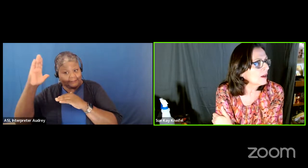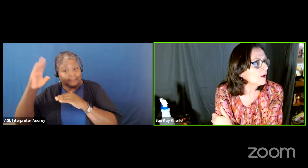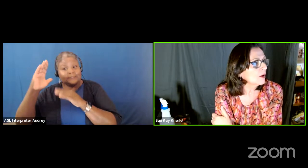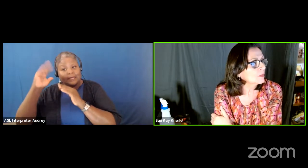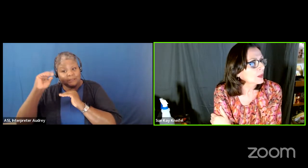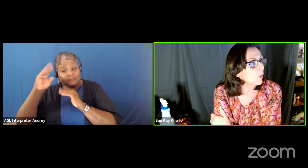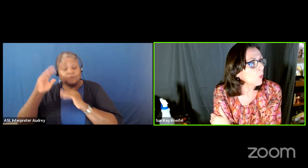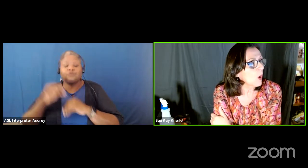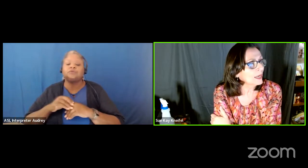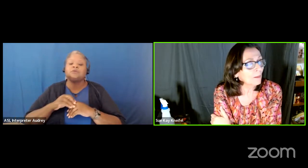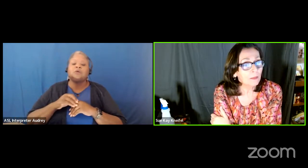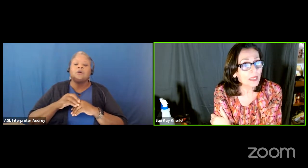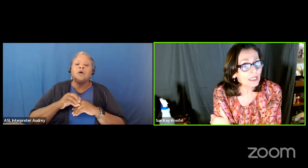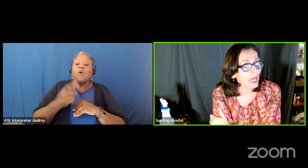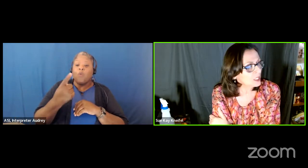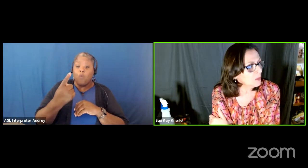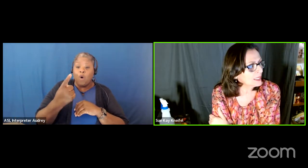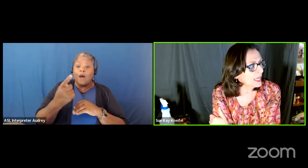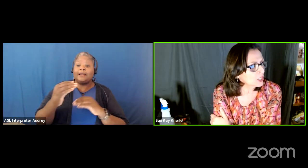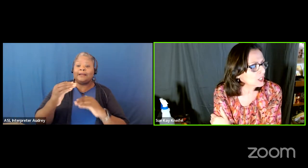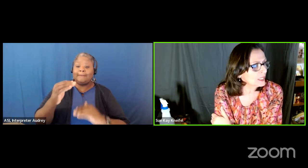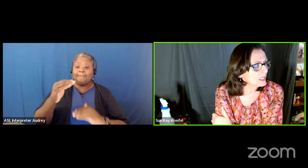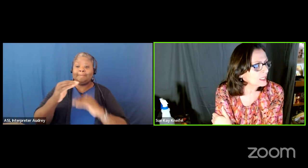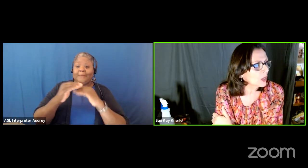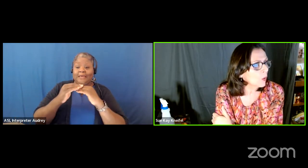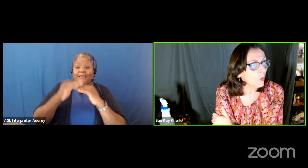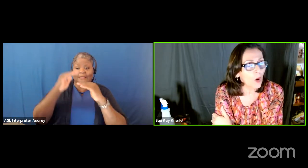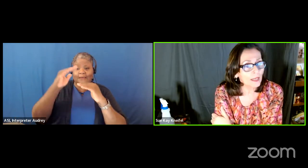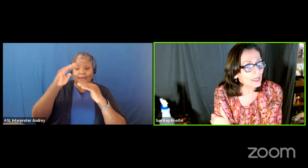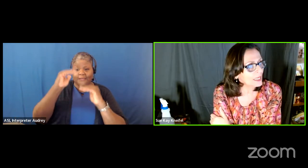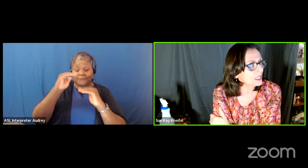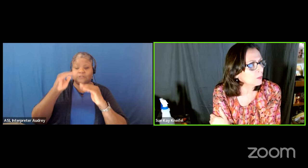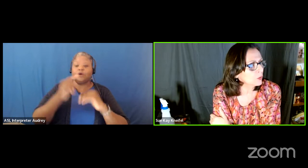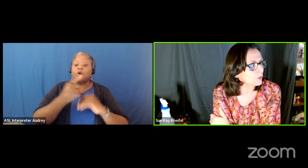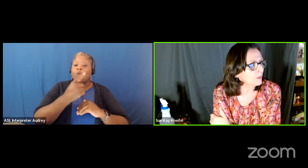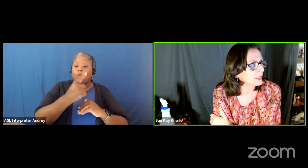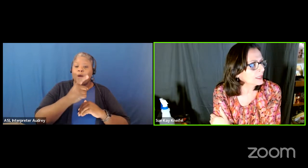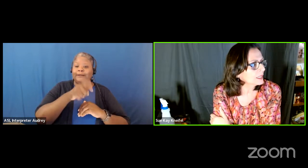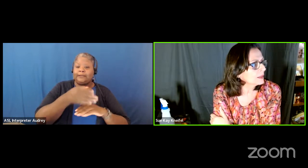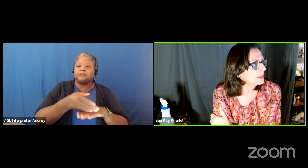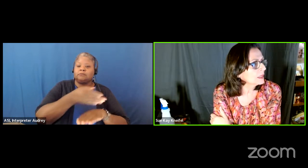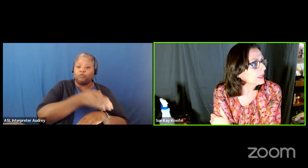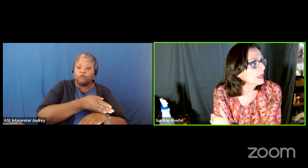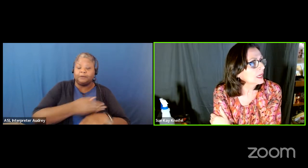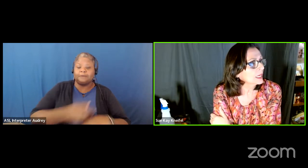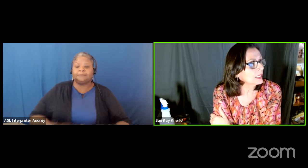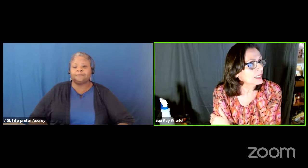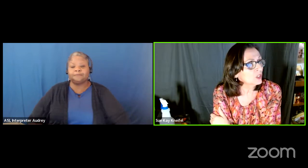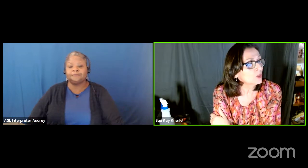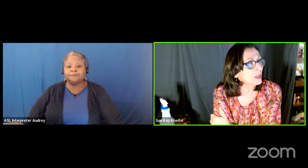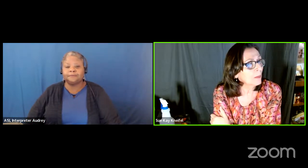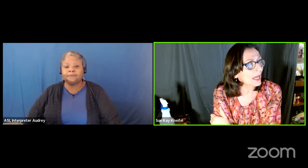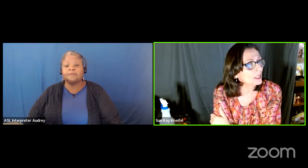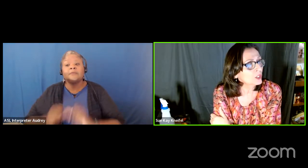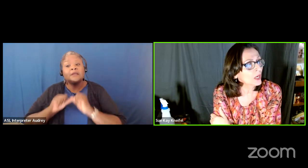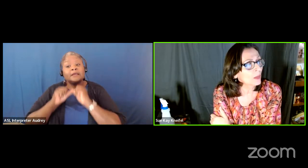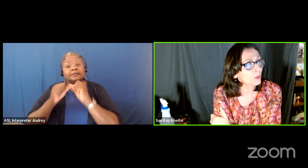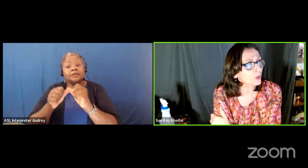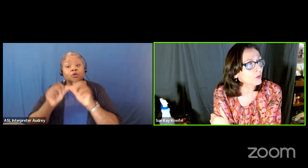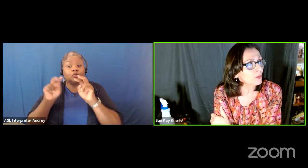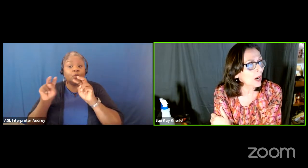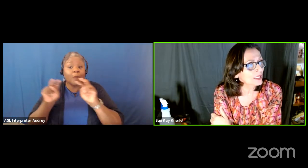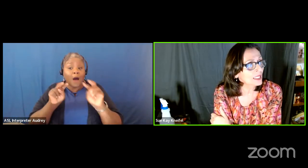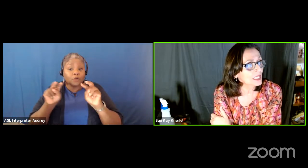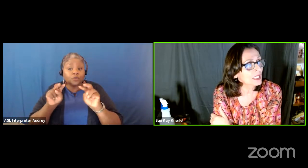expectations. 1, meets expectations. 1, needs improvement. Continue to monitor